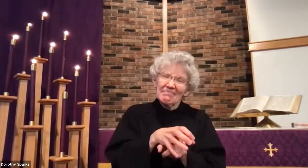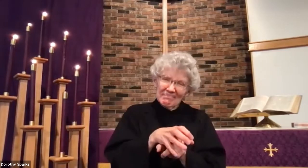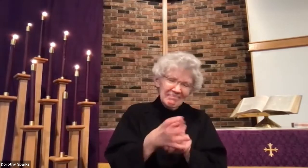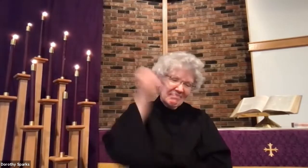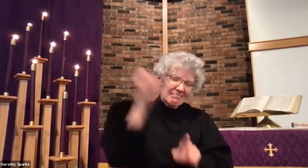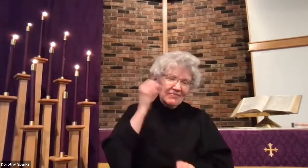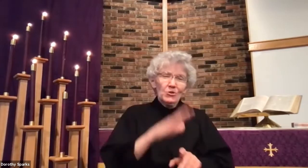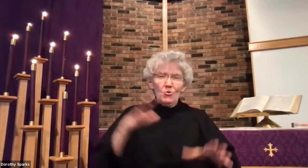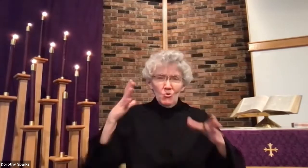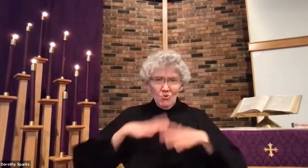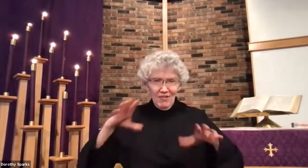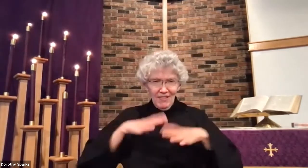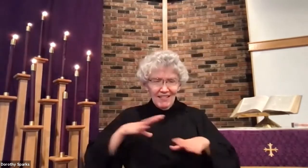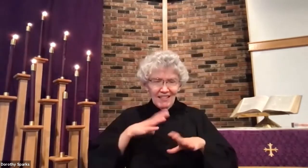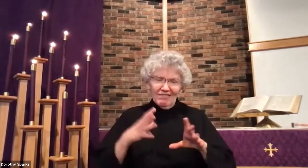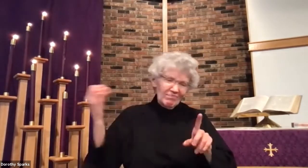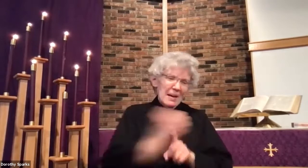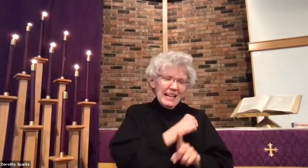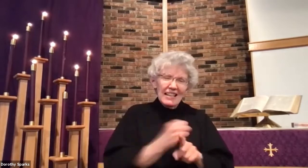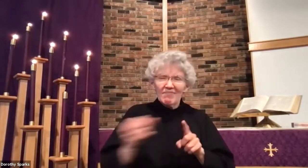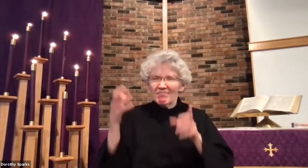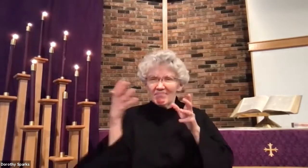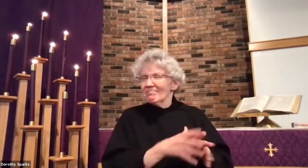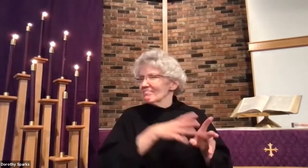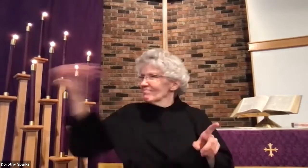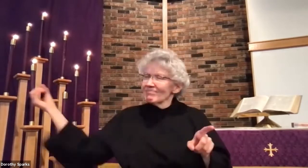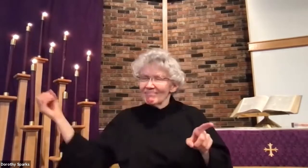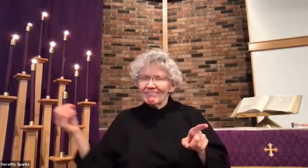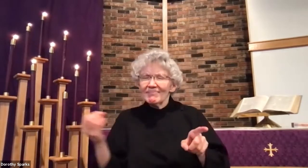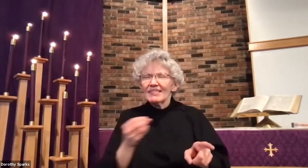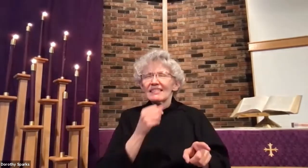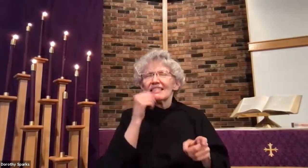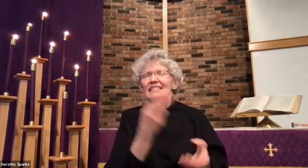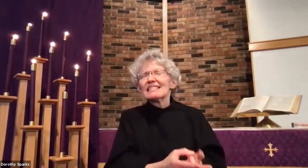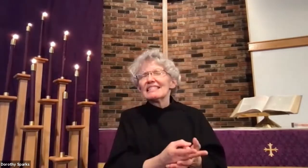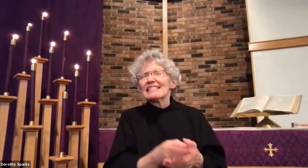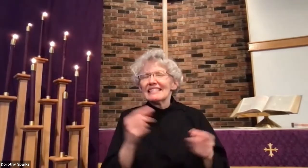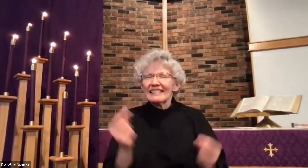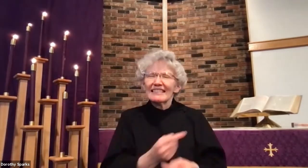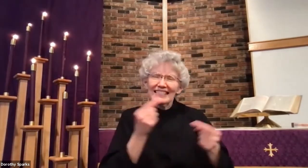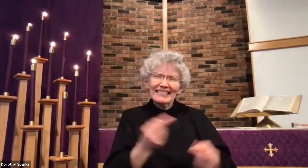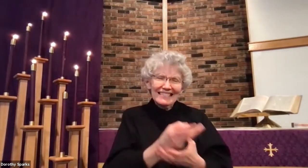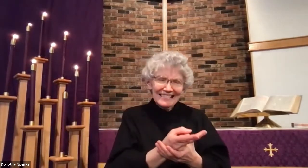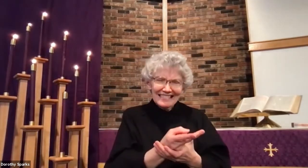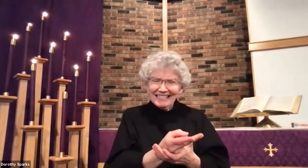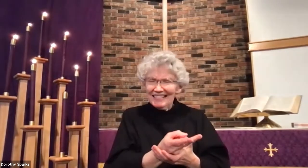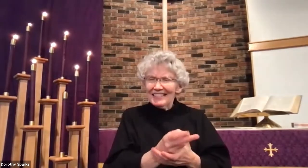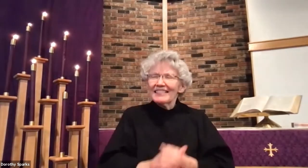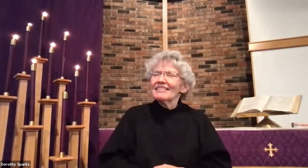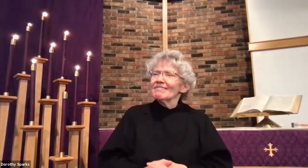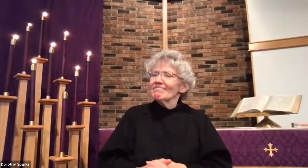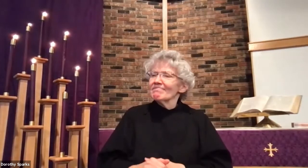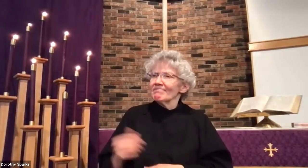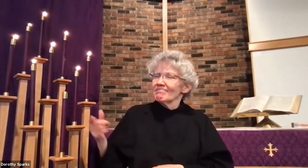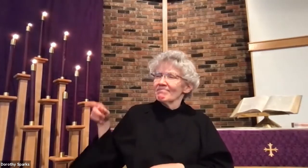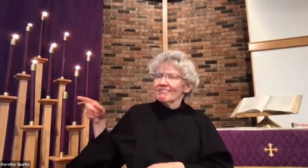him, tore off his clothes, and beat him. Then they left him lying there on the ground, almost dead.